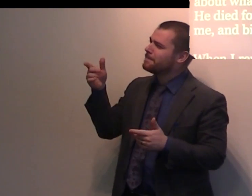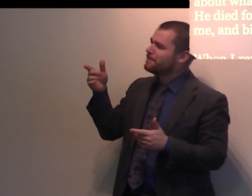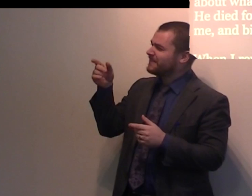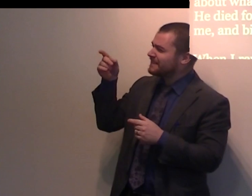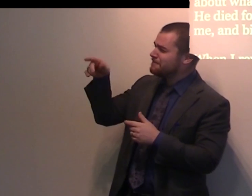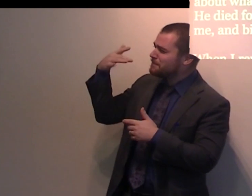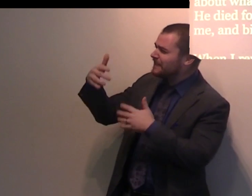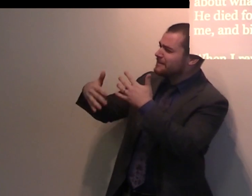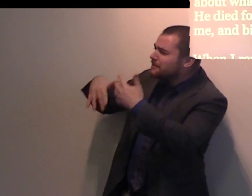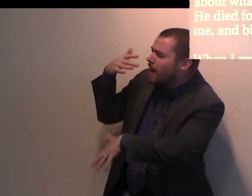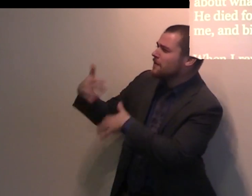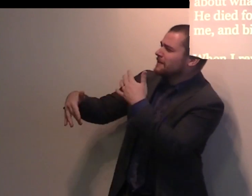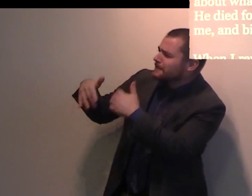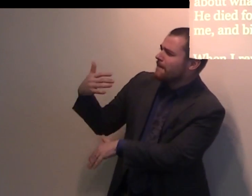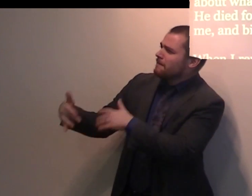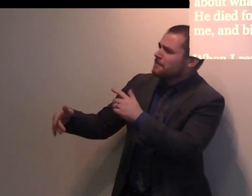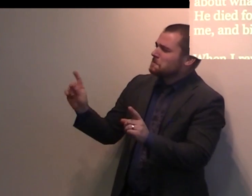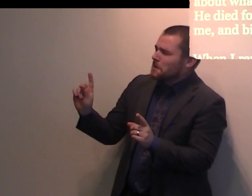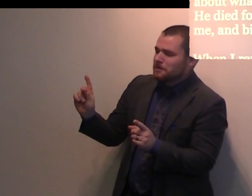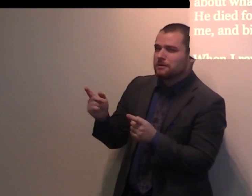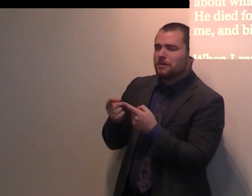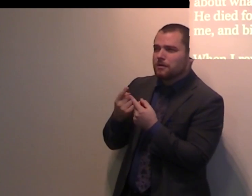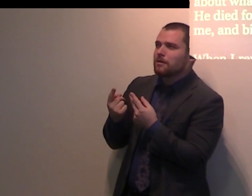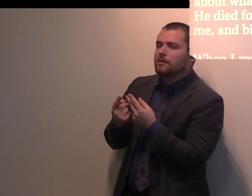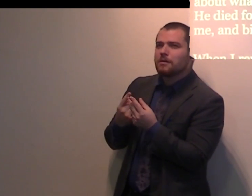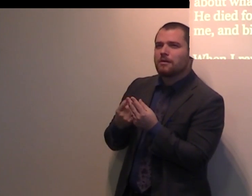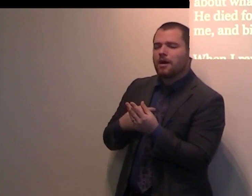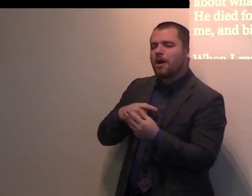suffered. I remember he died for me.